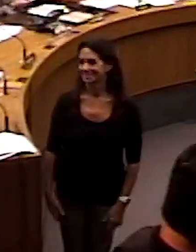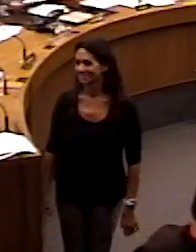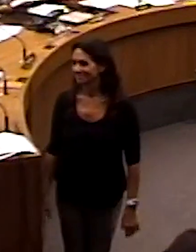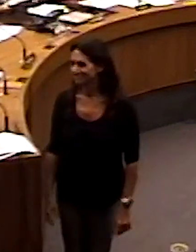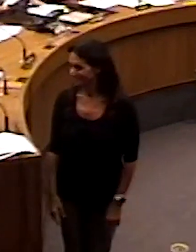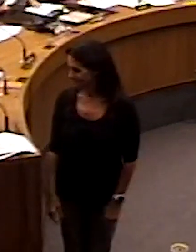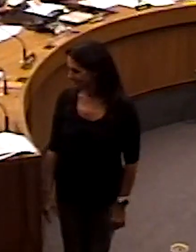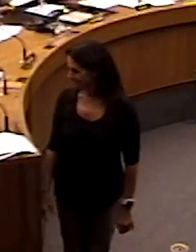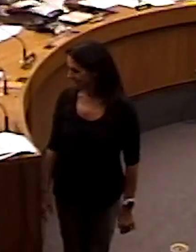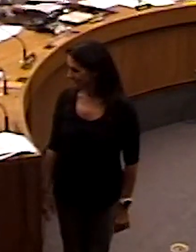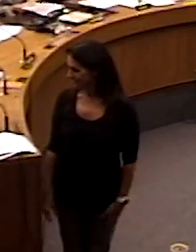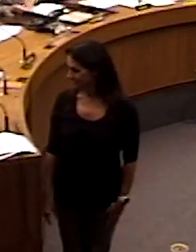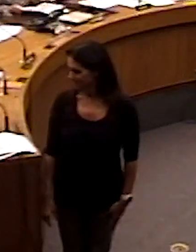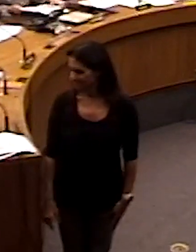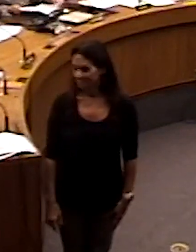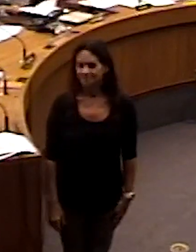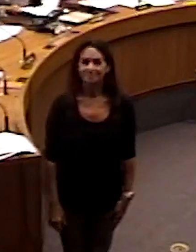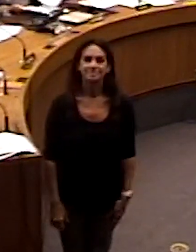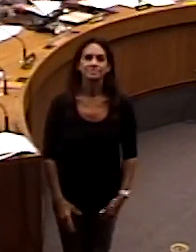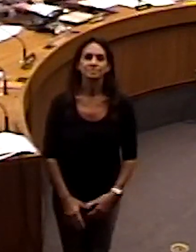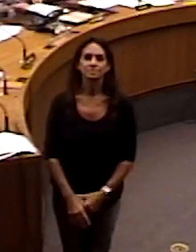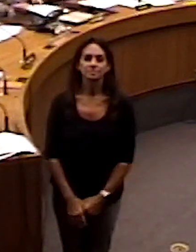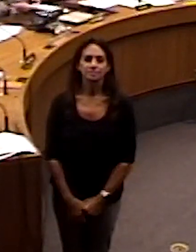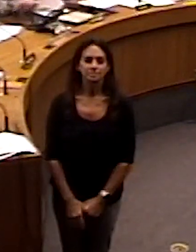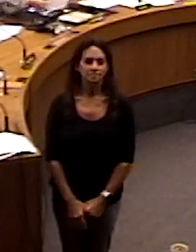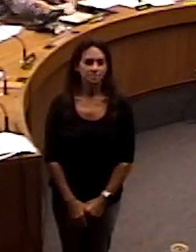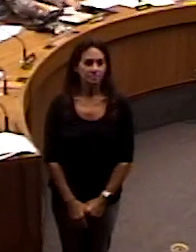You did really good on that job.